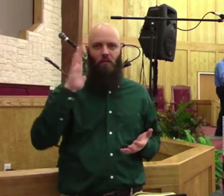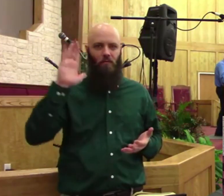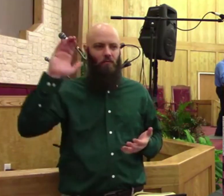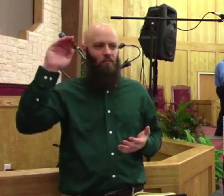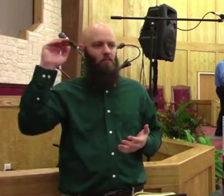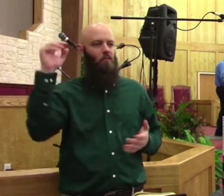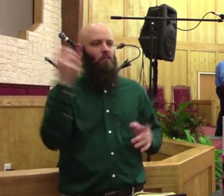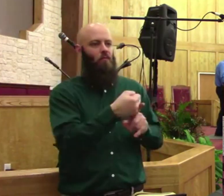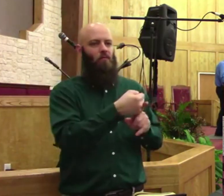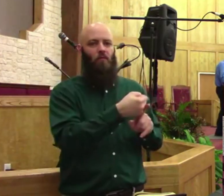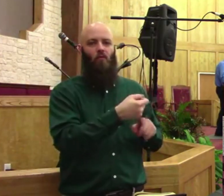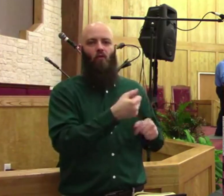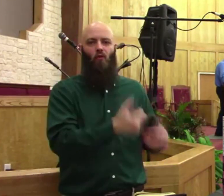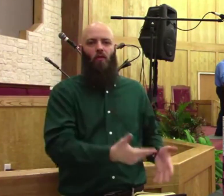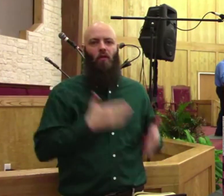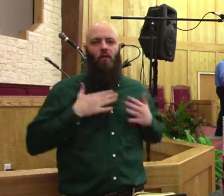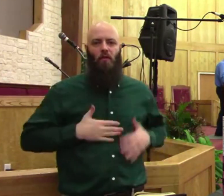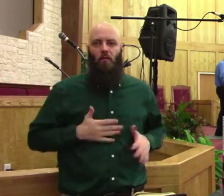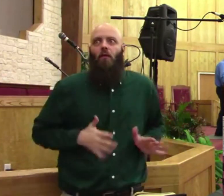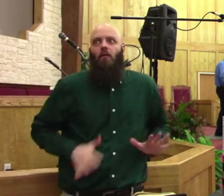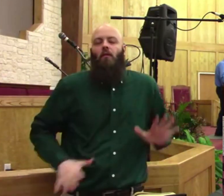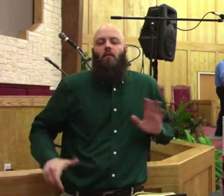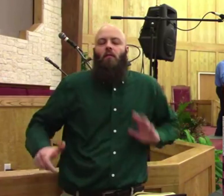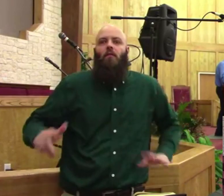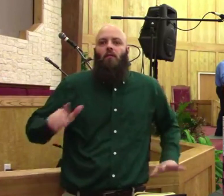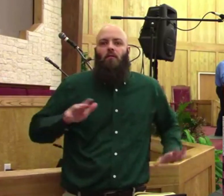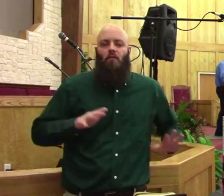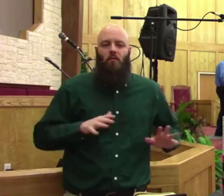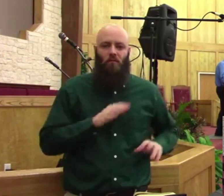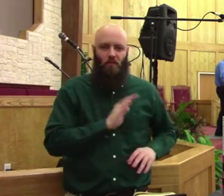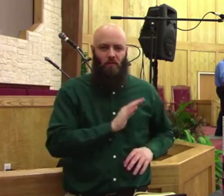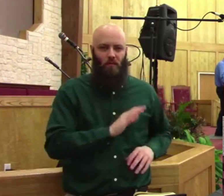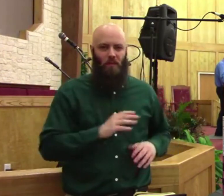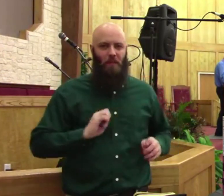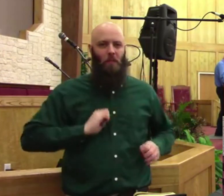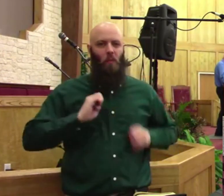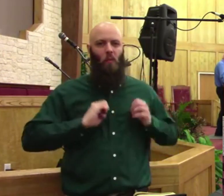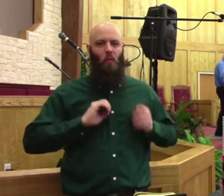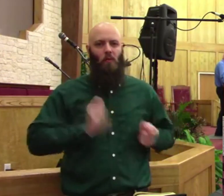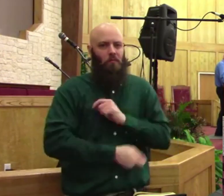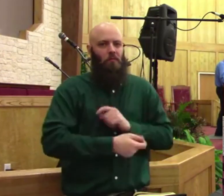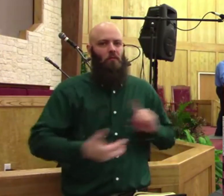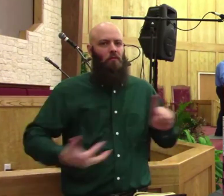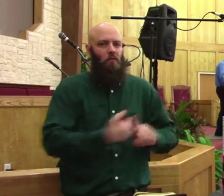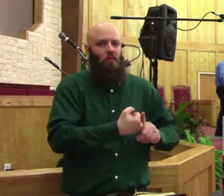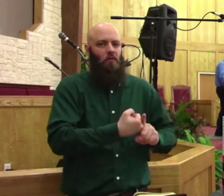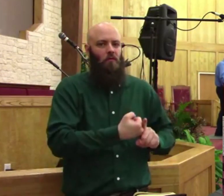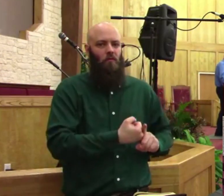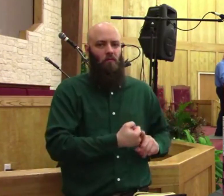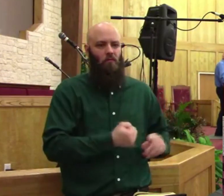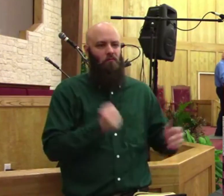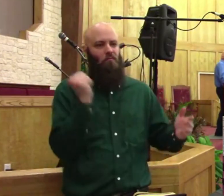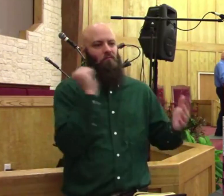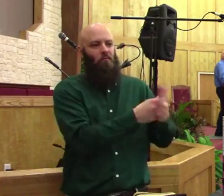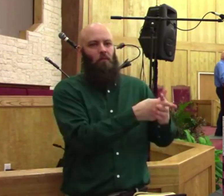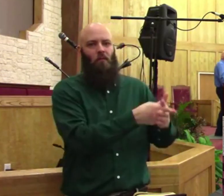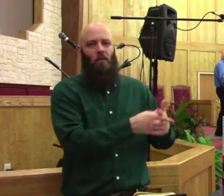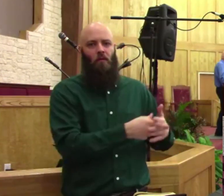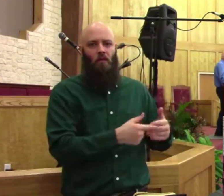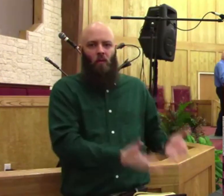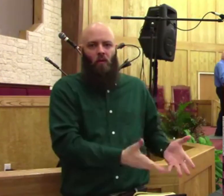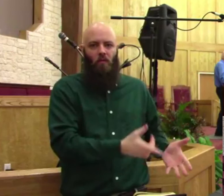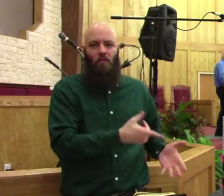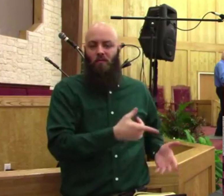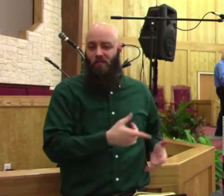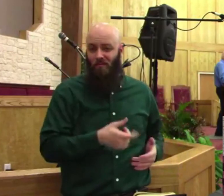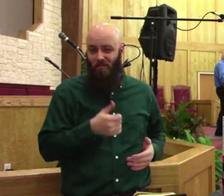this physical change and emotional change, and it settles in, and it's not